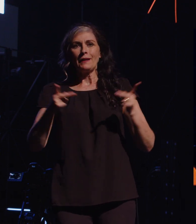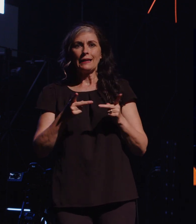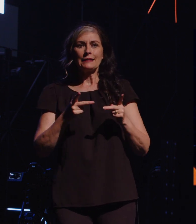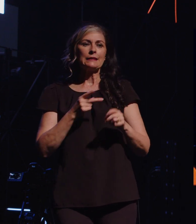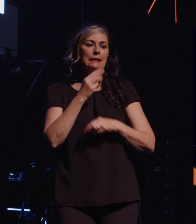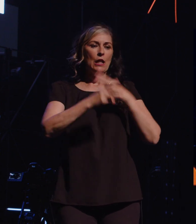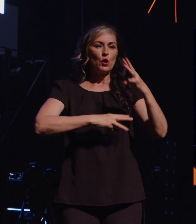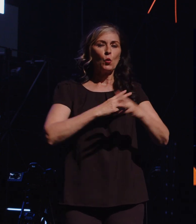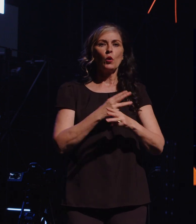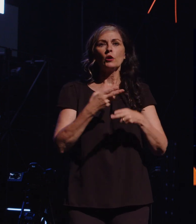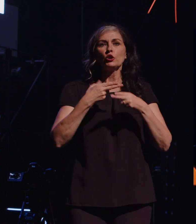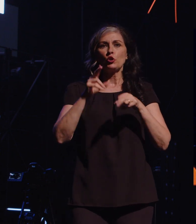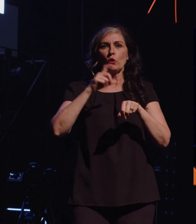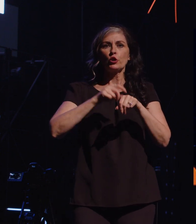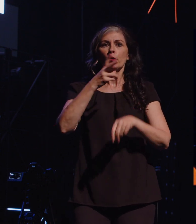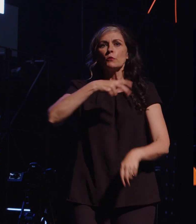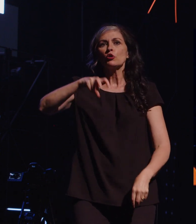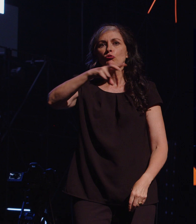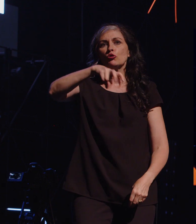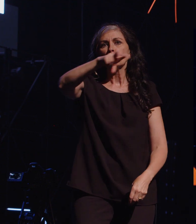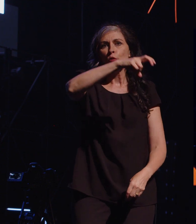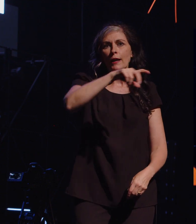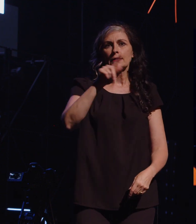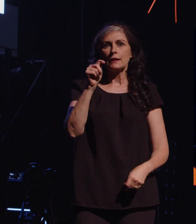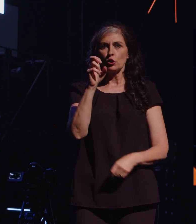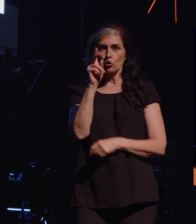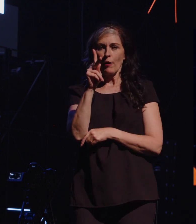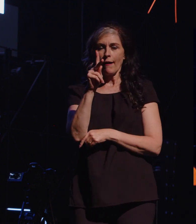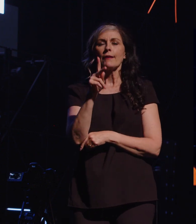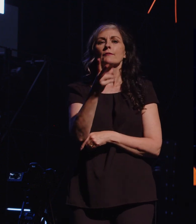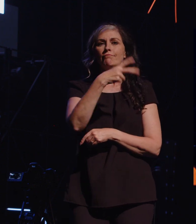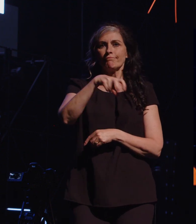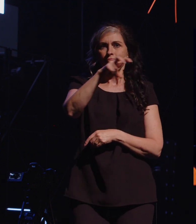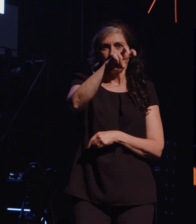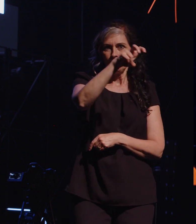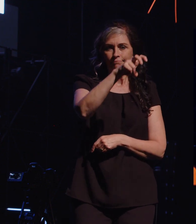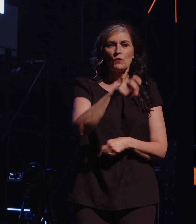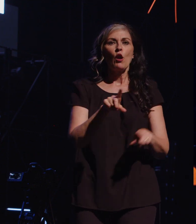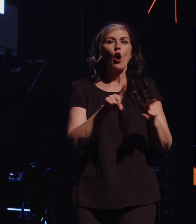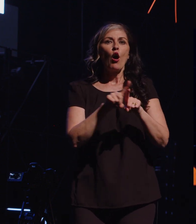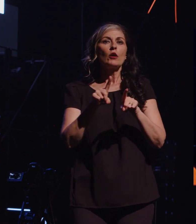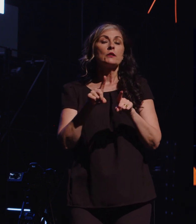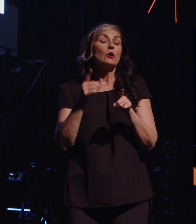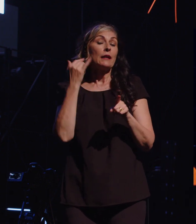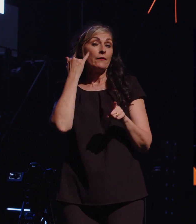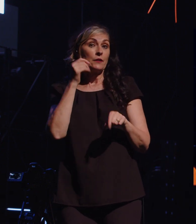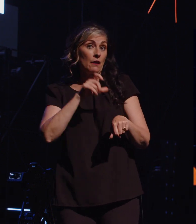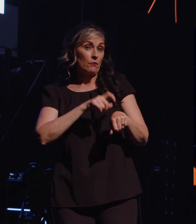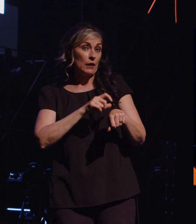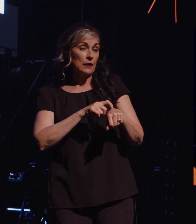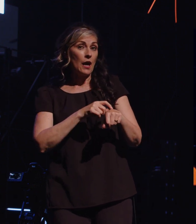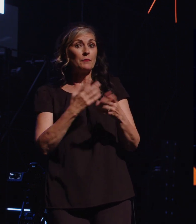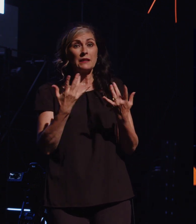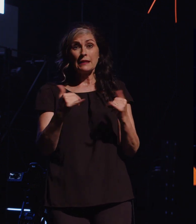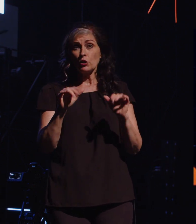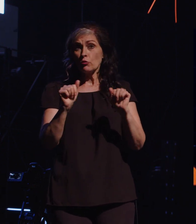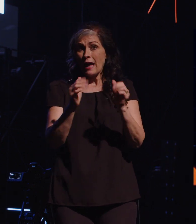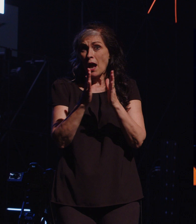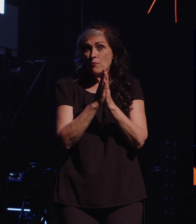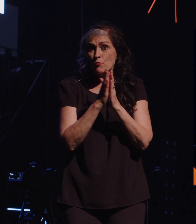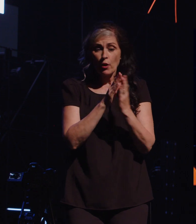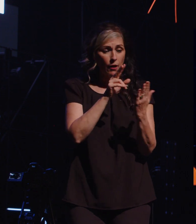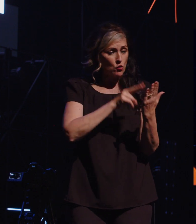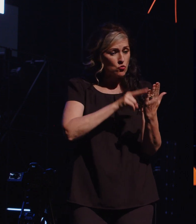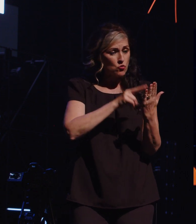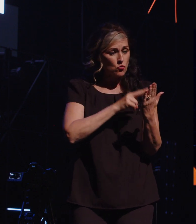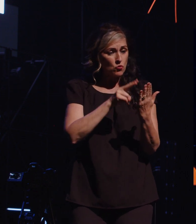short-term treks that you can check out. If that's not the right time for you, it could also be used as like a prayer booklet just to pray for different missionaries. So go through that book